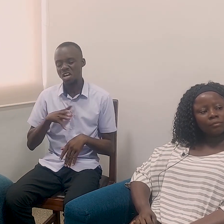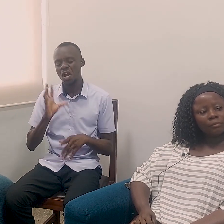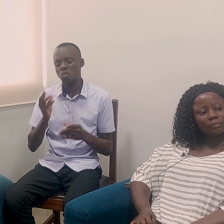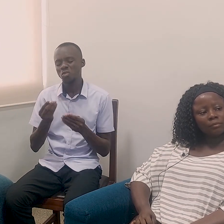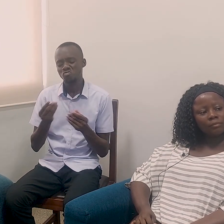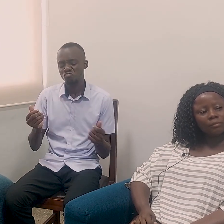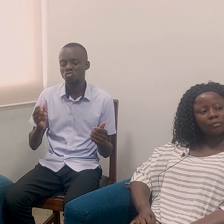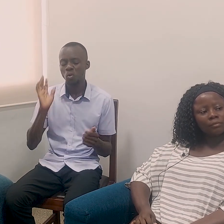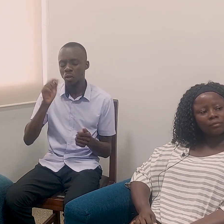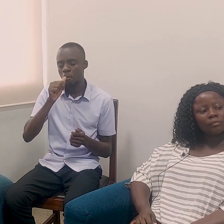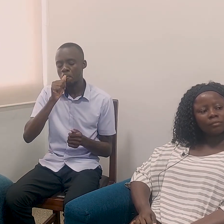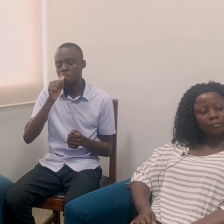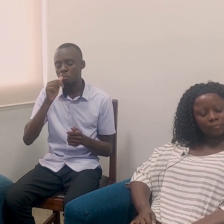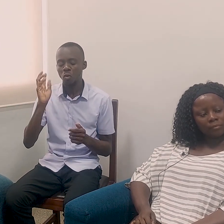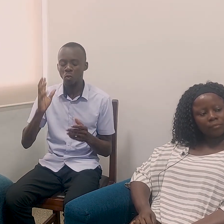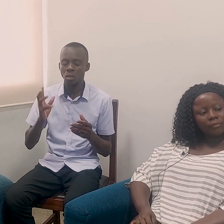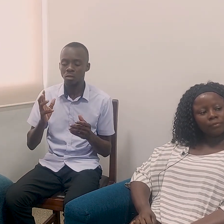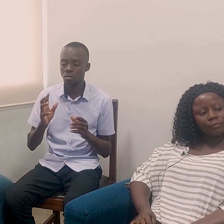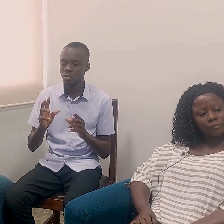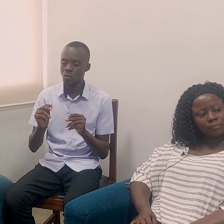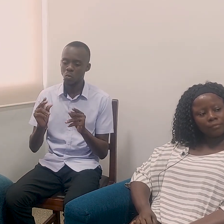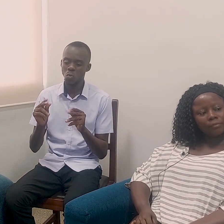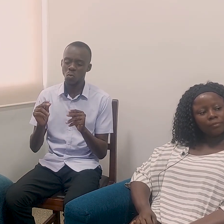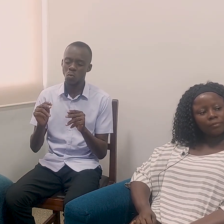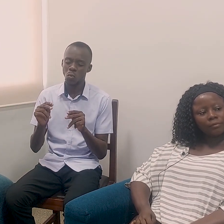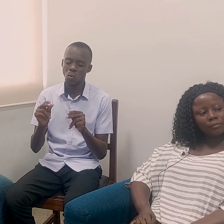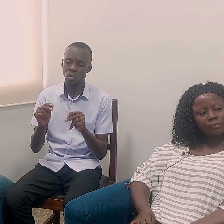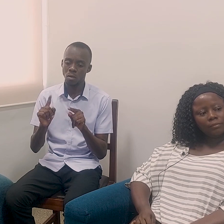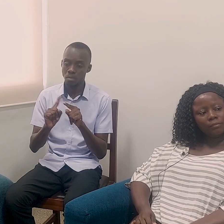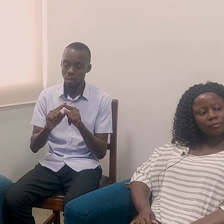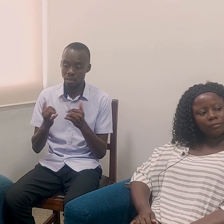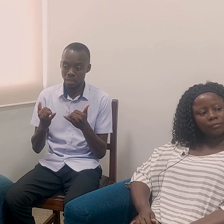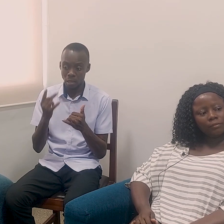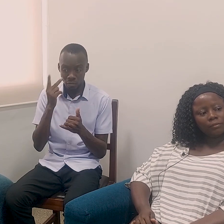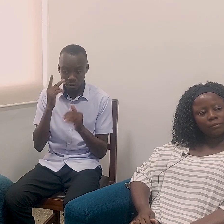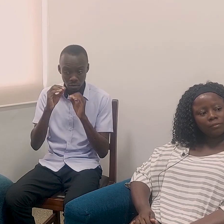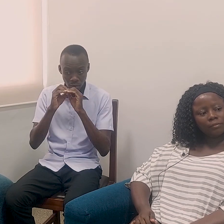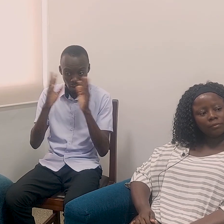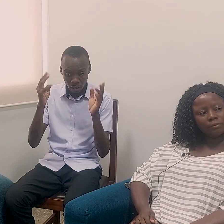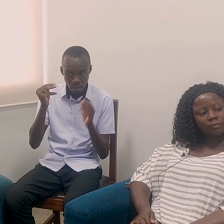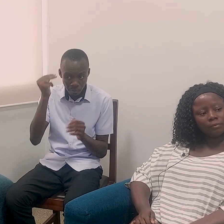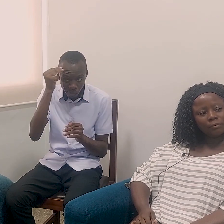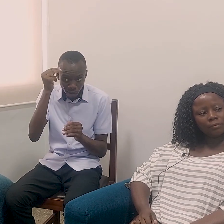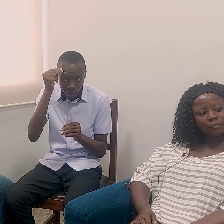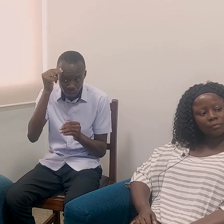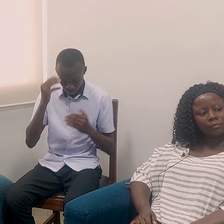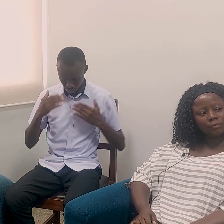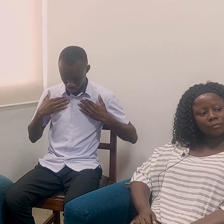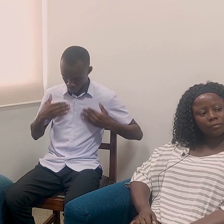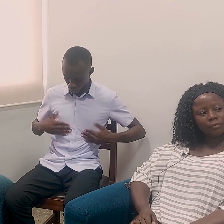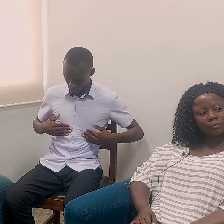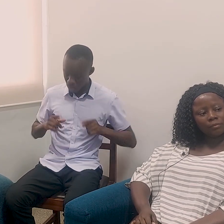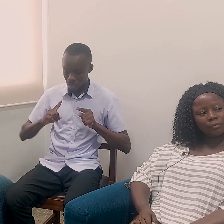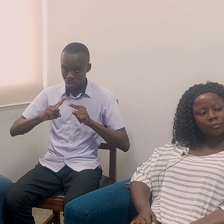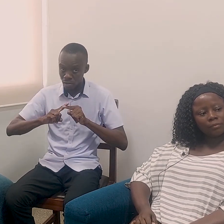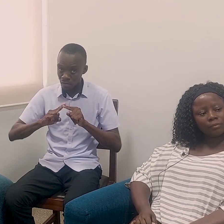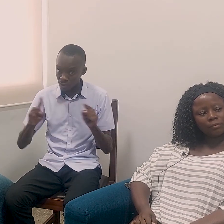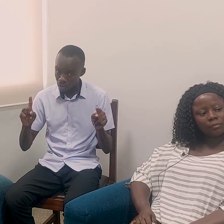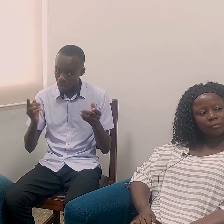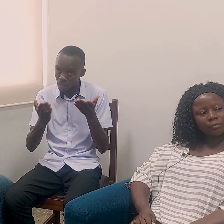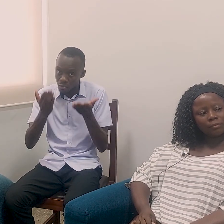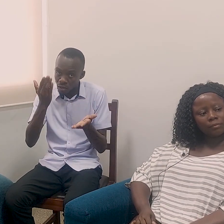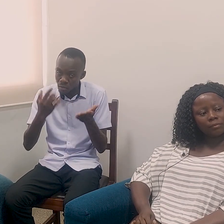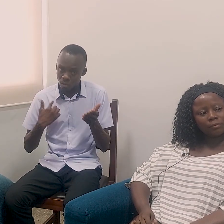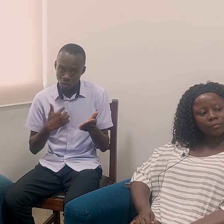you can draw the link between the two, if we could just have a deeper explanation on that, and